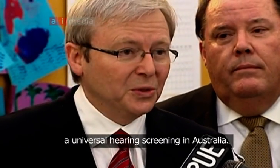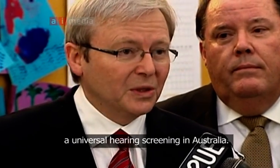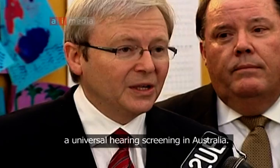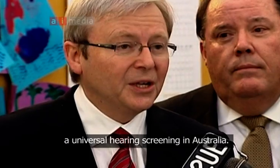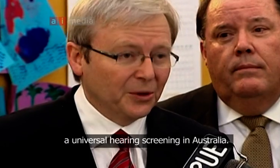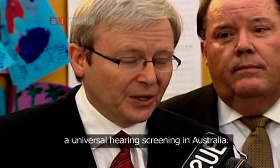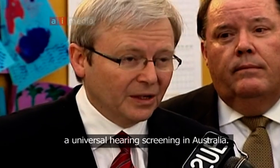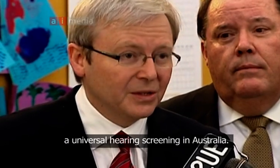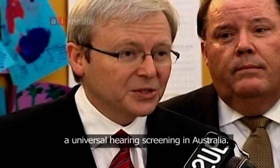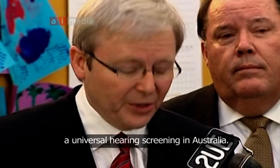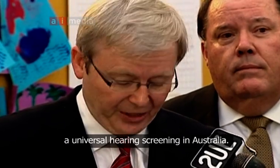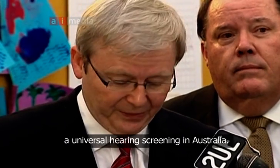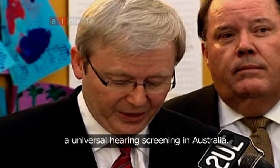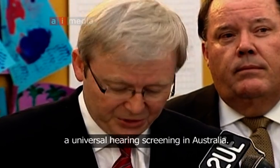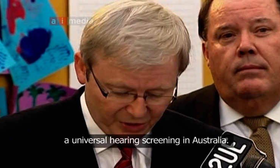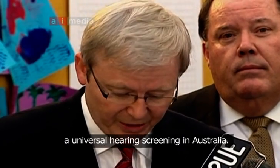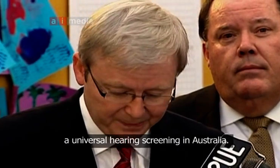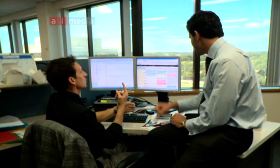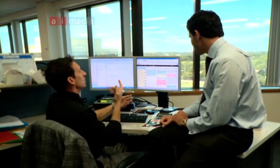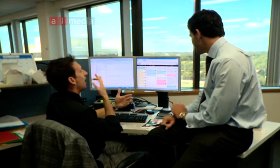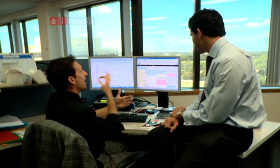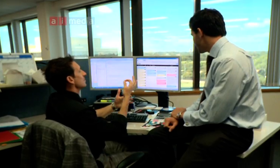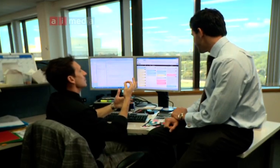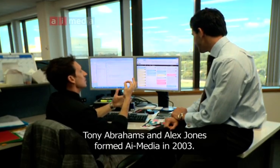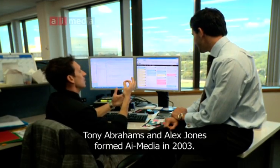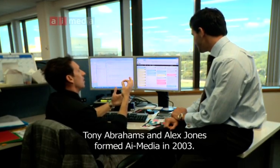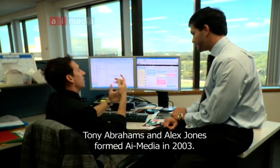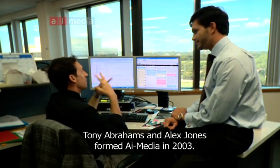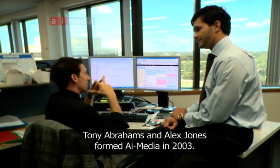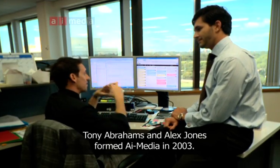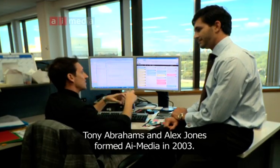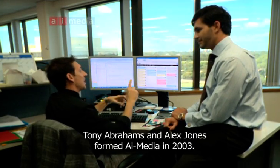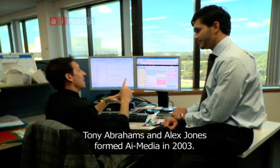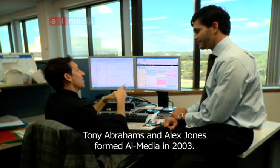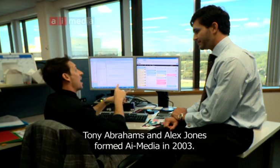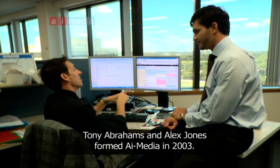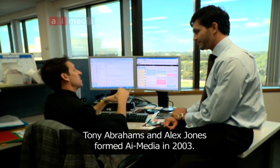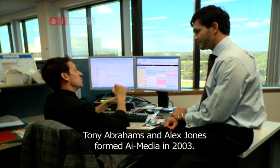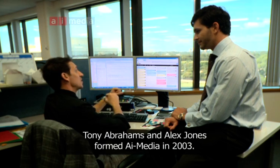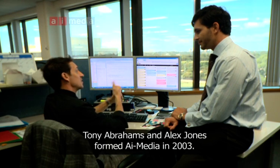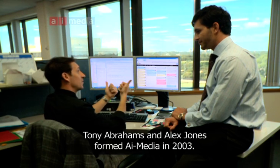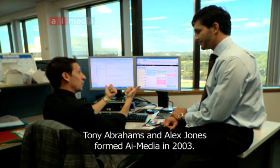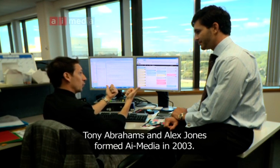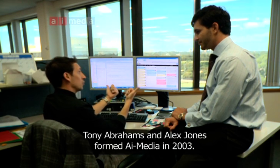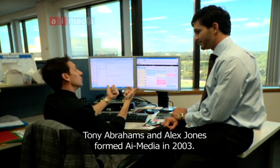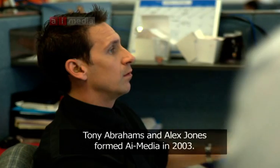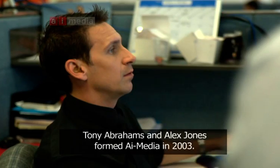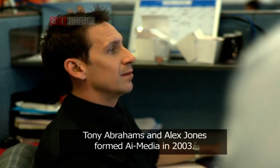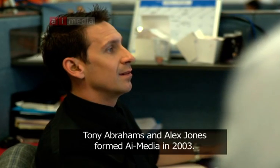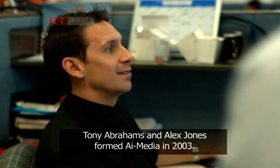hearing screening in Australia. Tony Abrahams and Alex Jones formed AI Media in 2003,